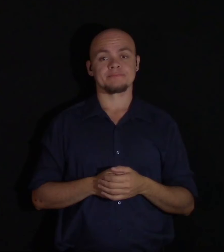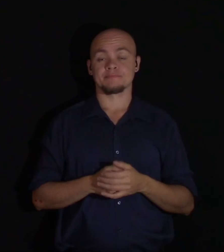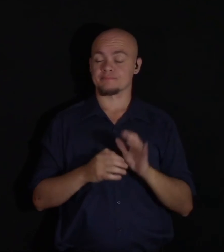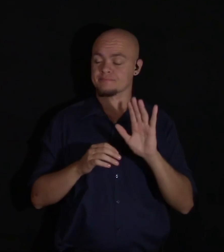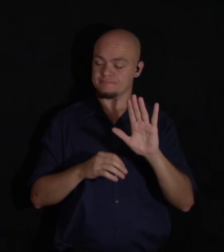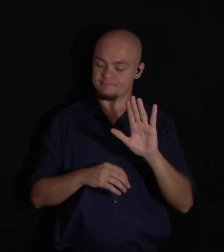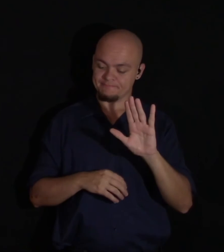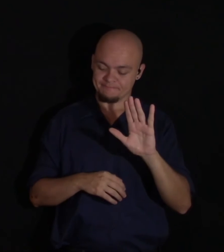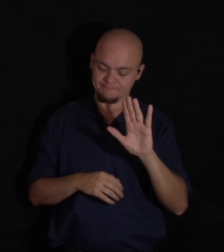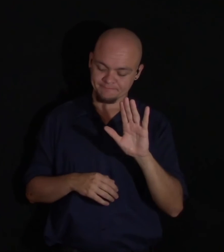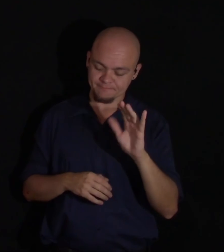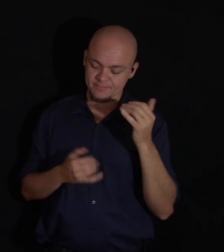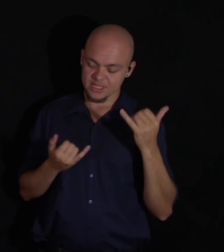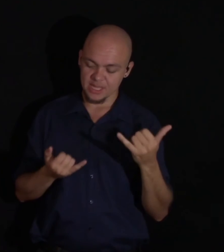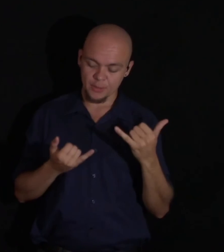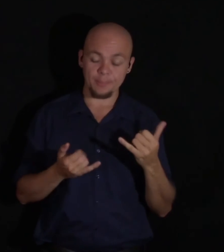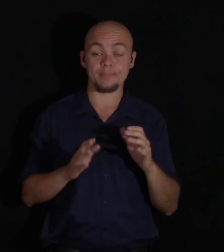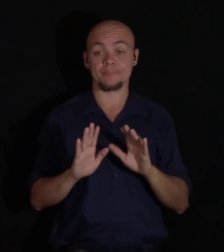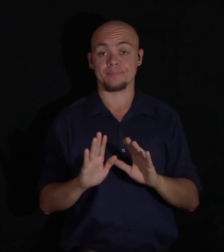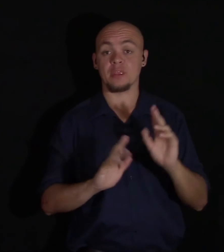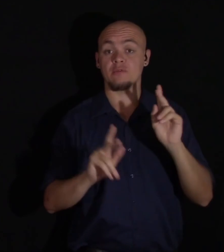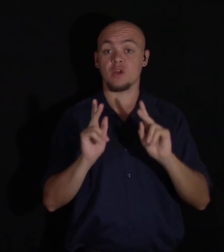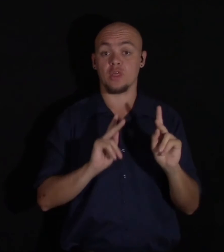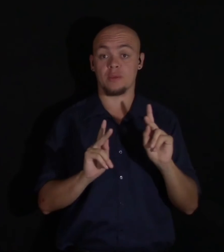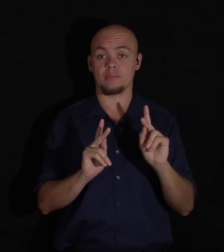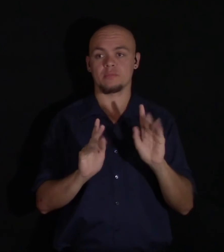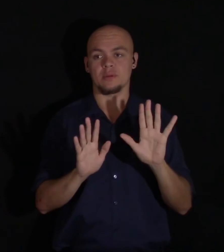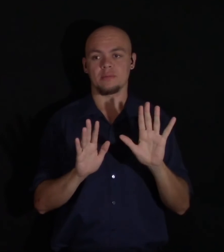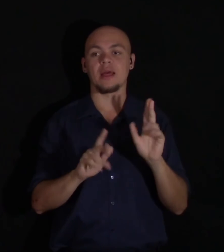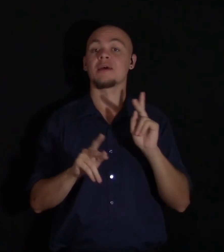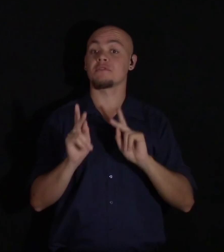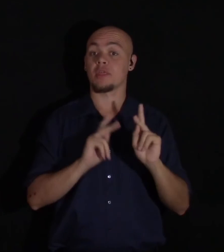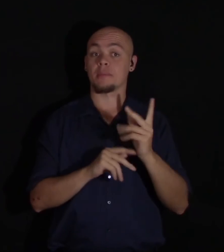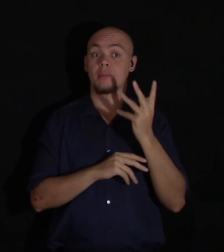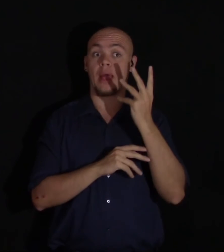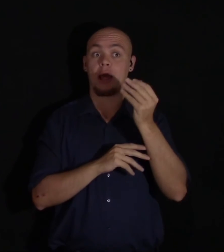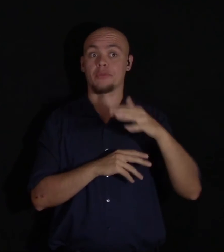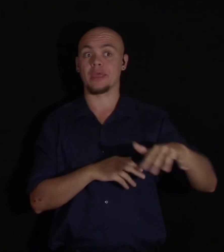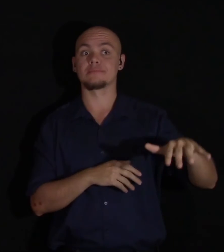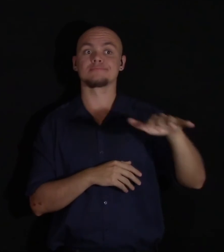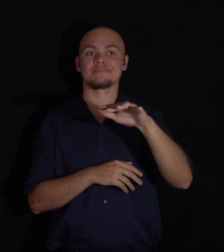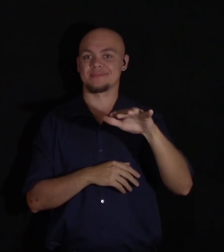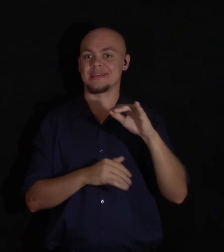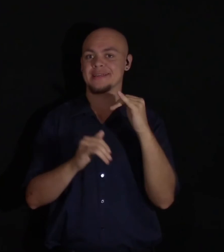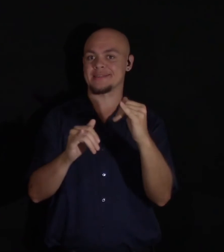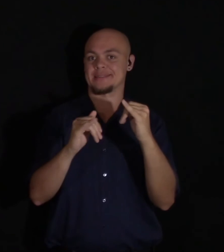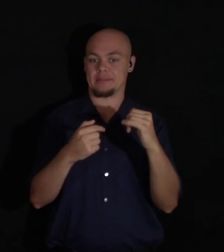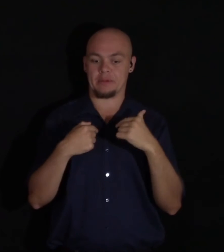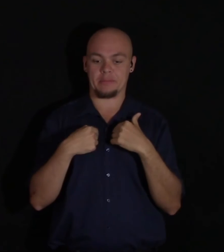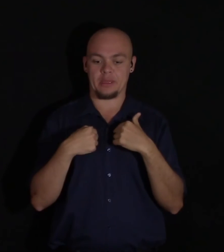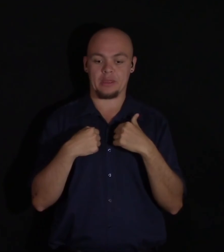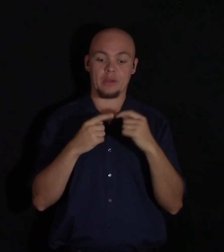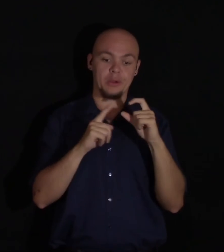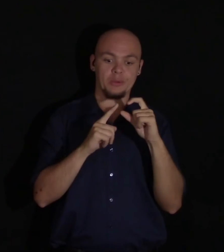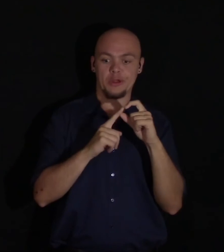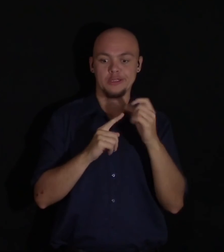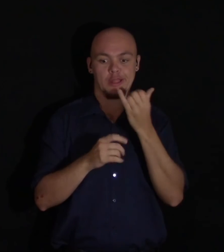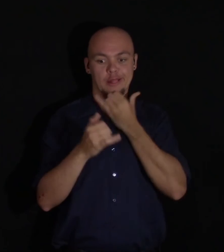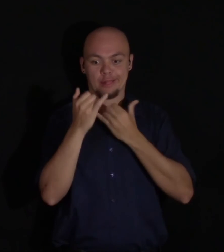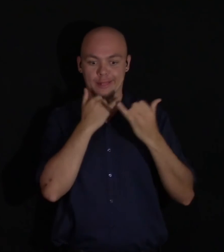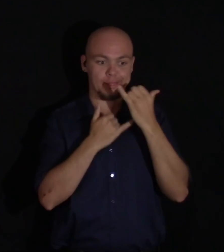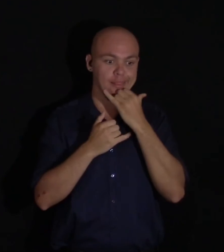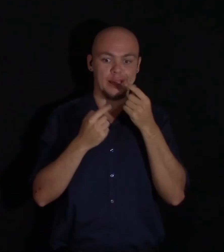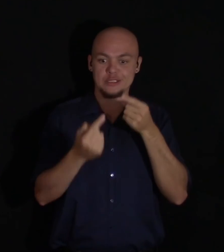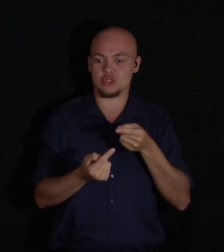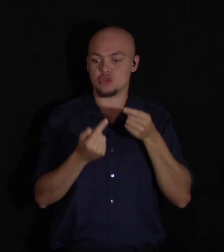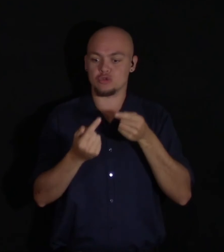Now, for the people out there who, like me, sometimes stumble on words and sometimes